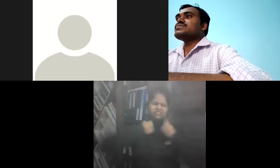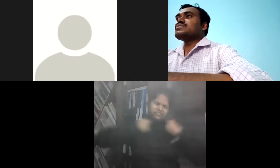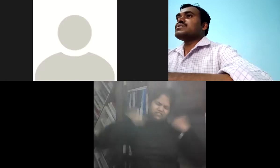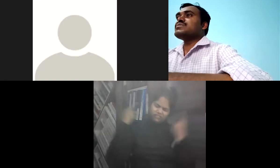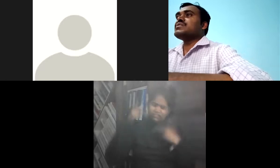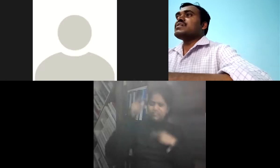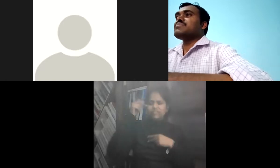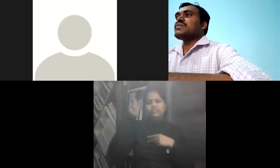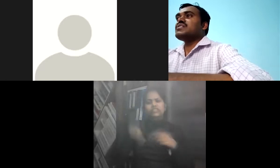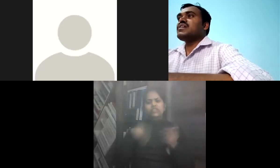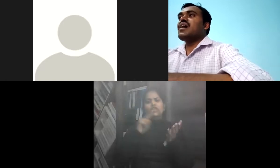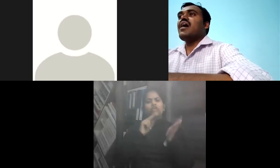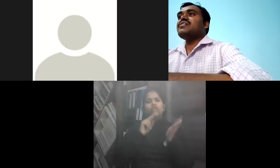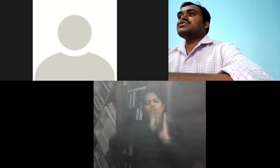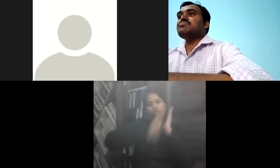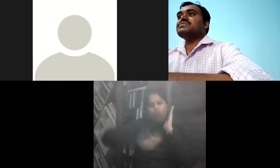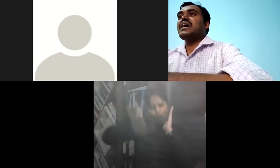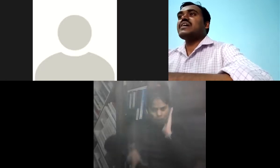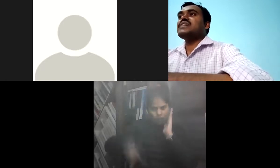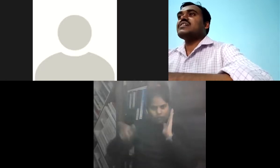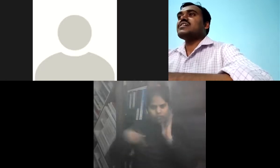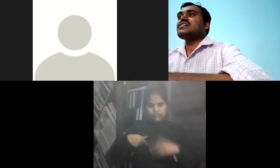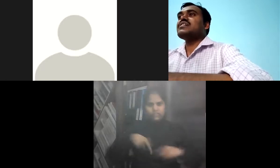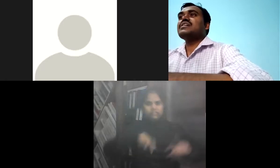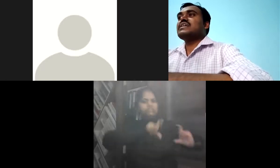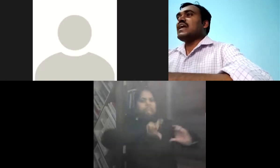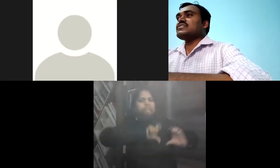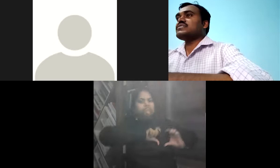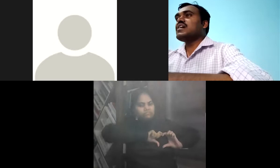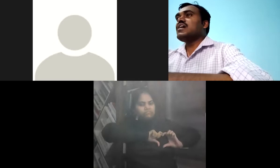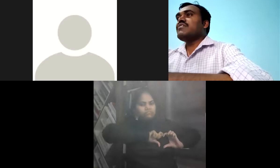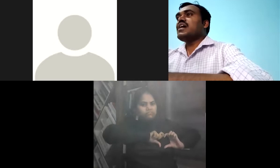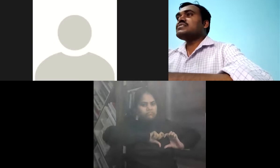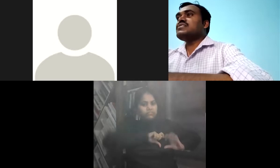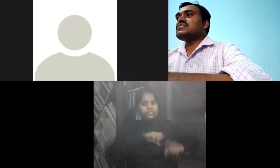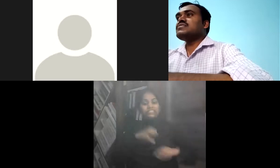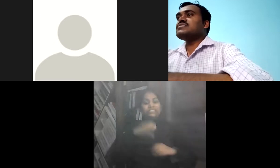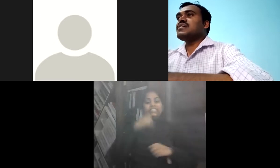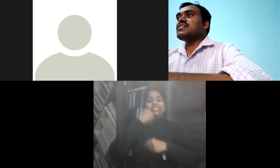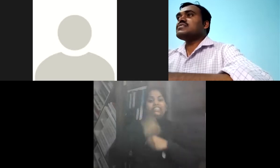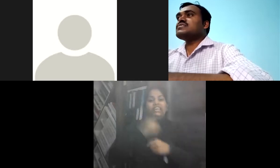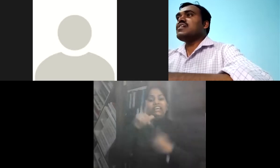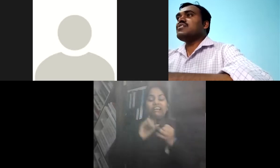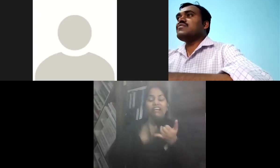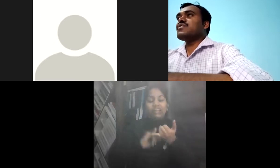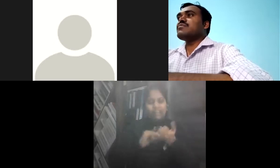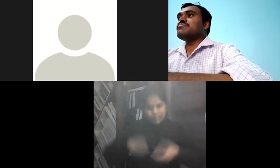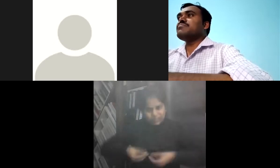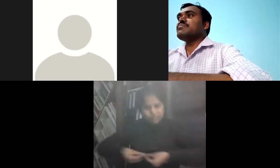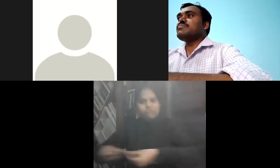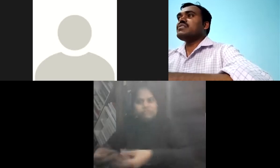his story to her and presented a heart-shaped, sank-shattering glass. When Oscar sensed that there is danger